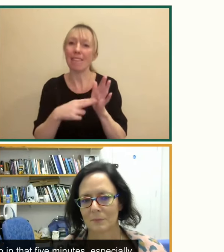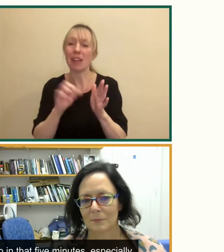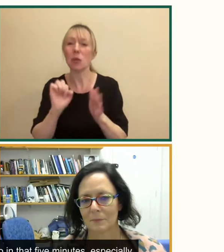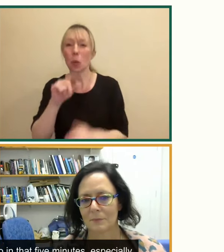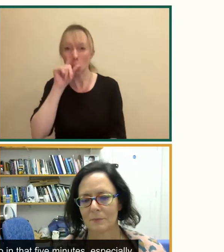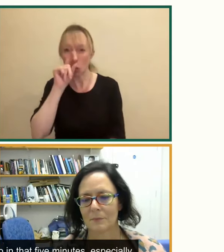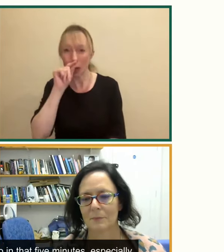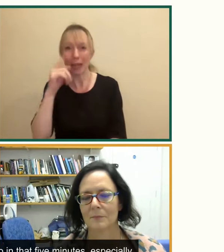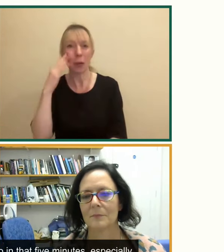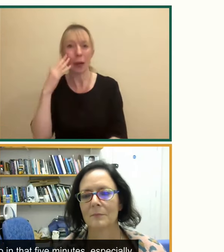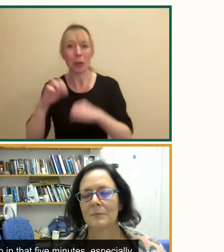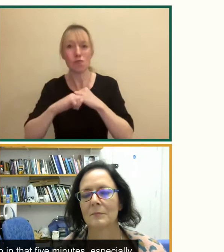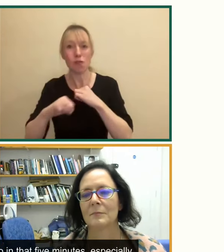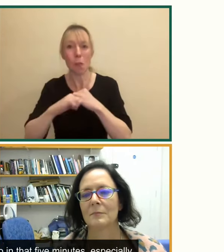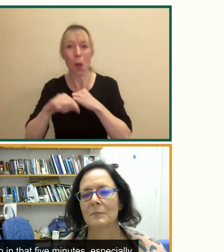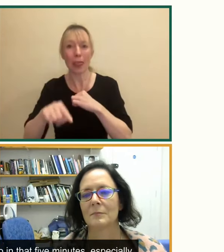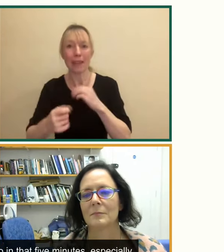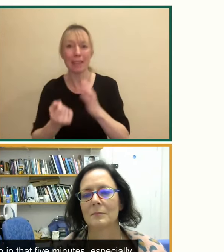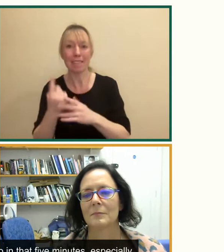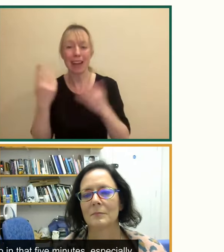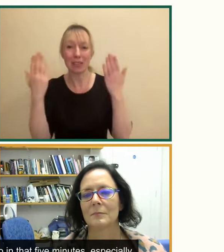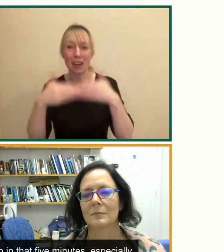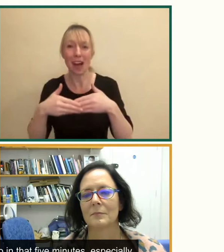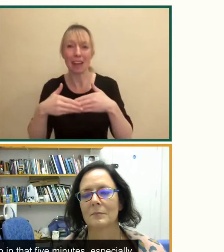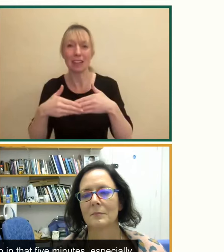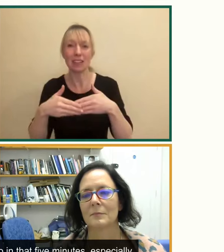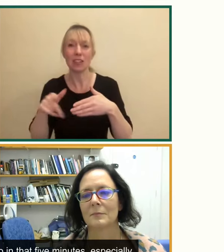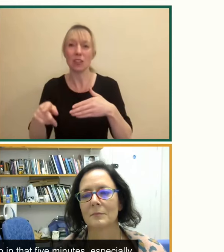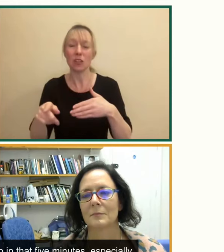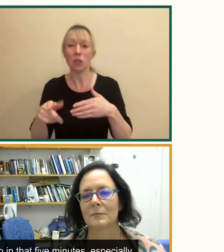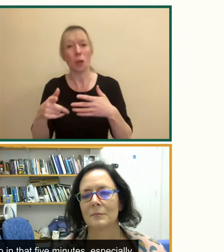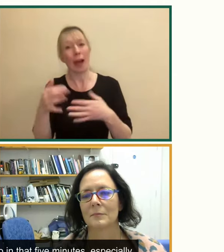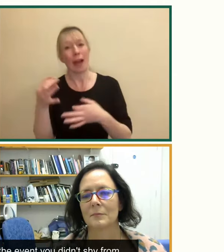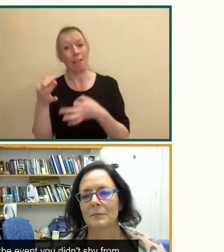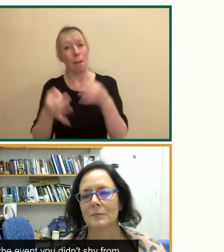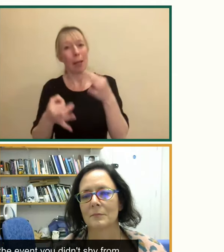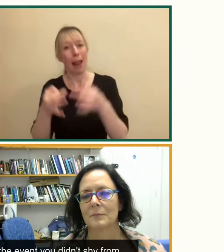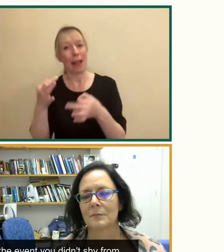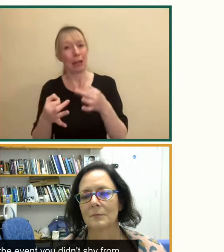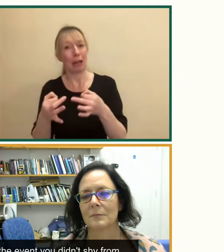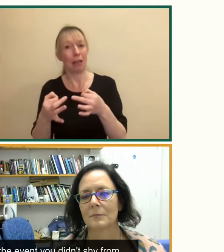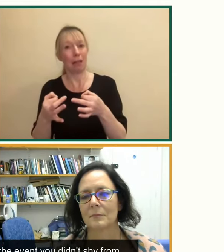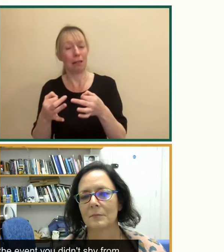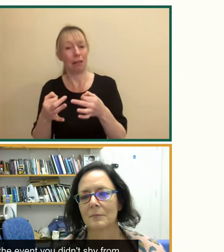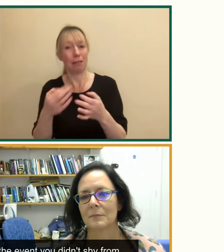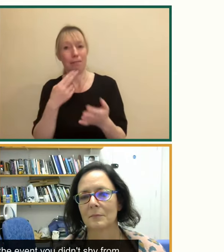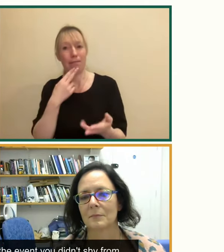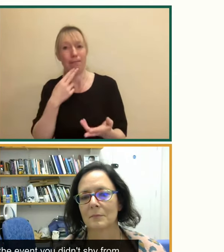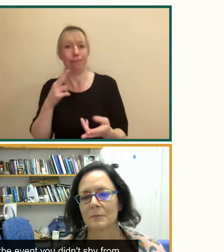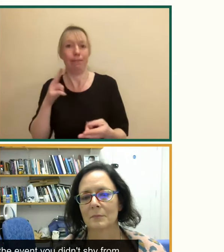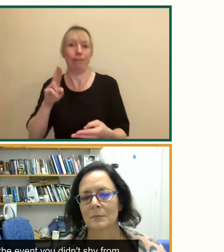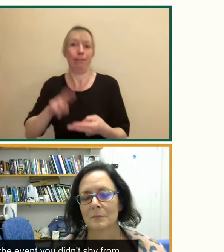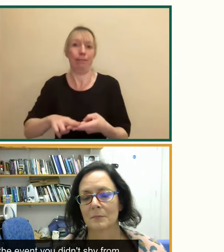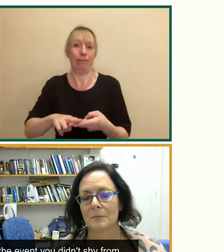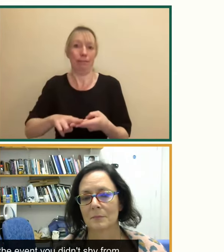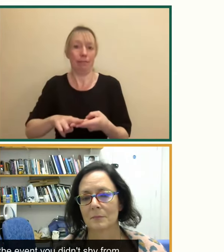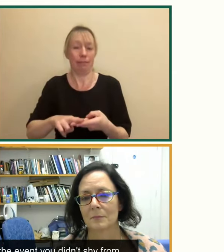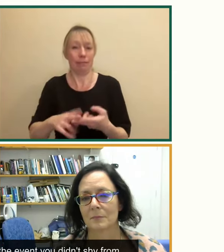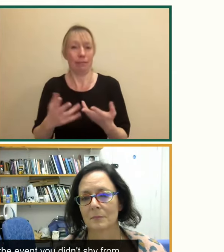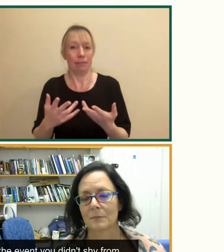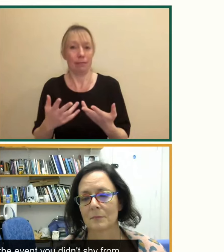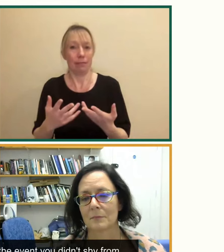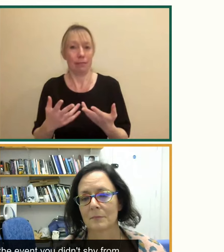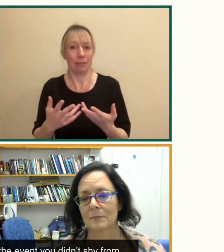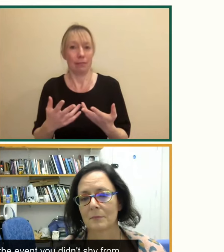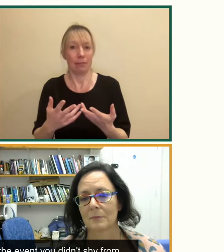event, you didn't shy from incorporating a political dimension to it. I'd like us together to